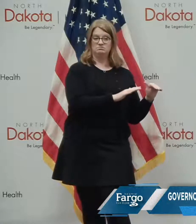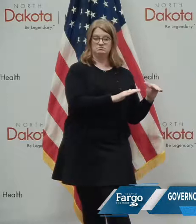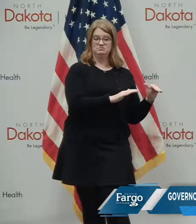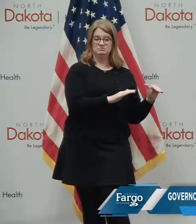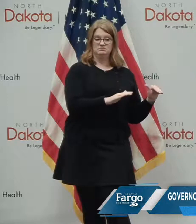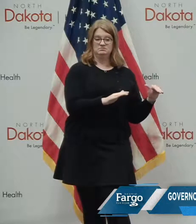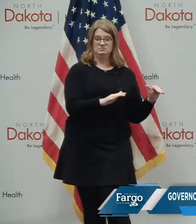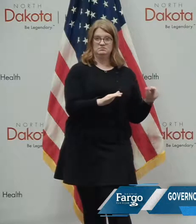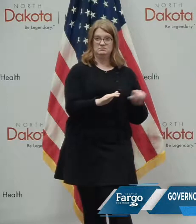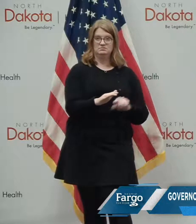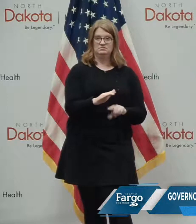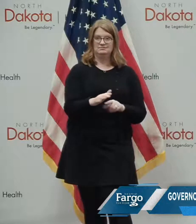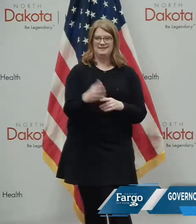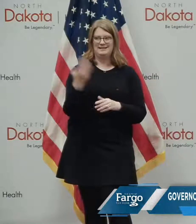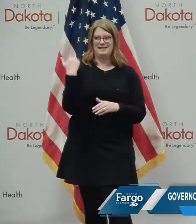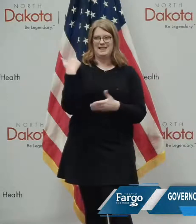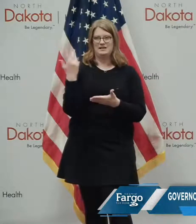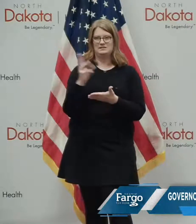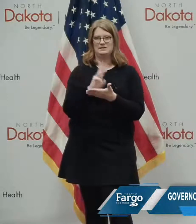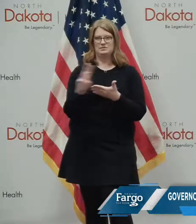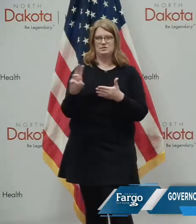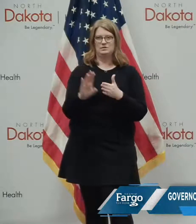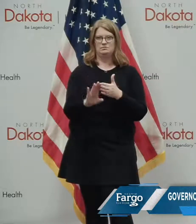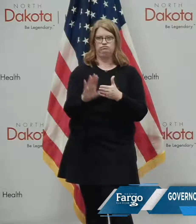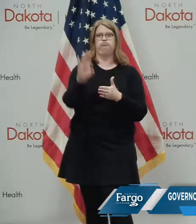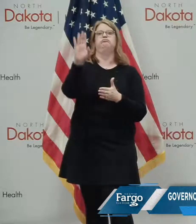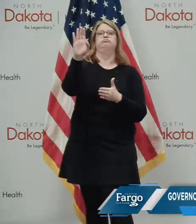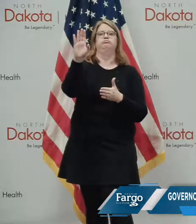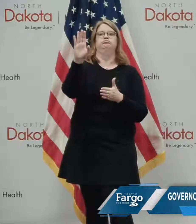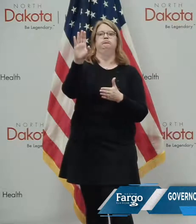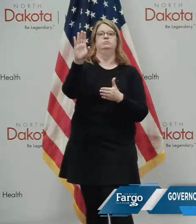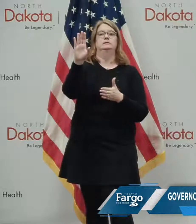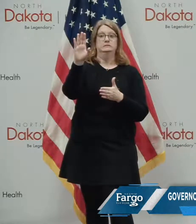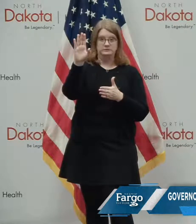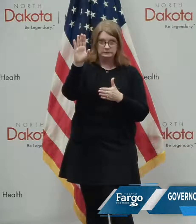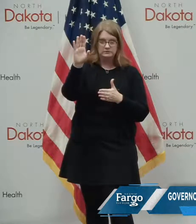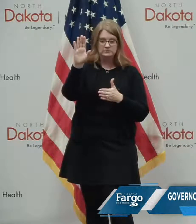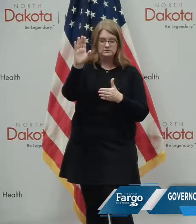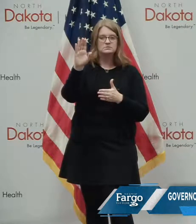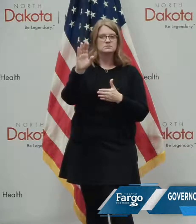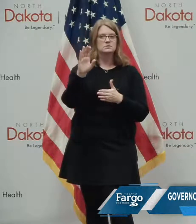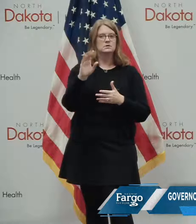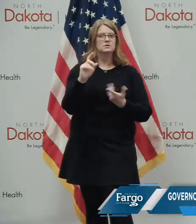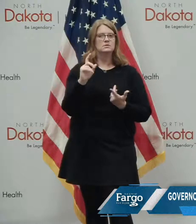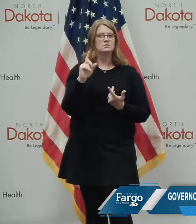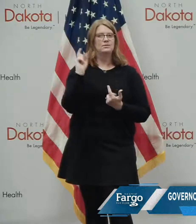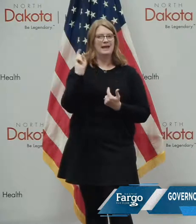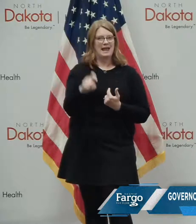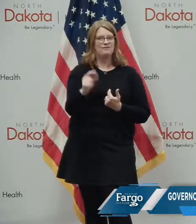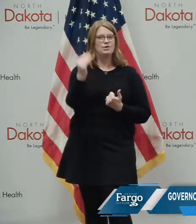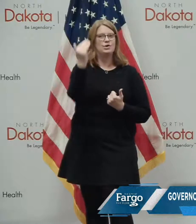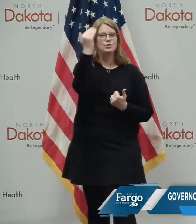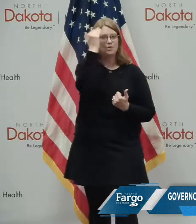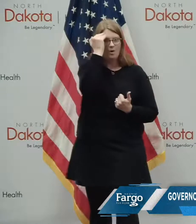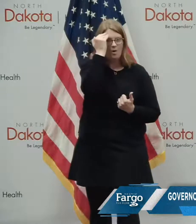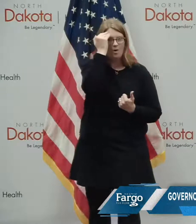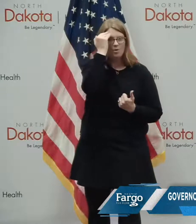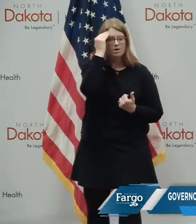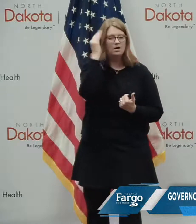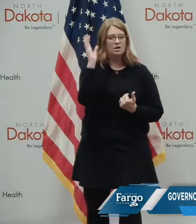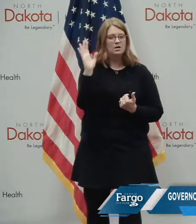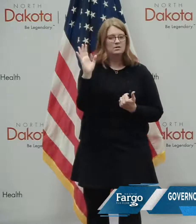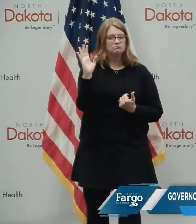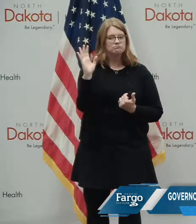then we've seen in the last 6 weeks this thing can get going in a hurry, and so we have to respect that it is that this is got